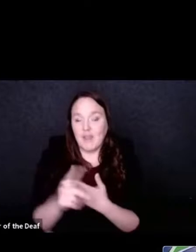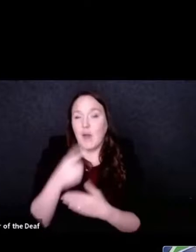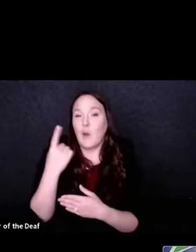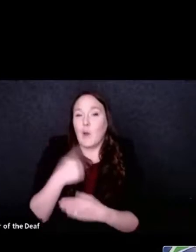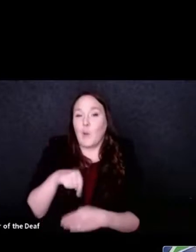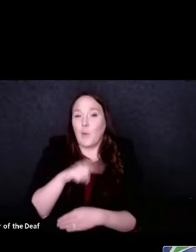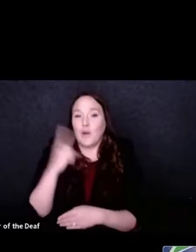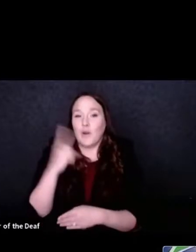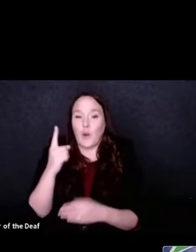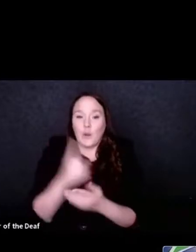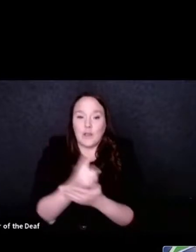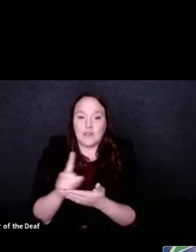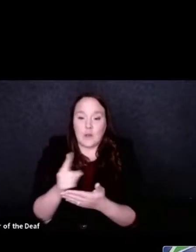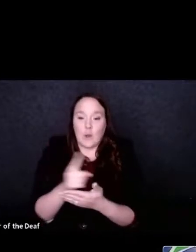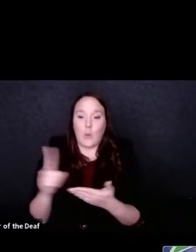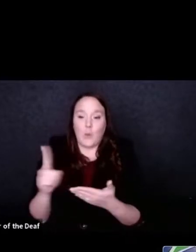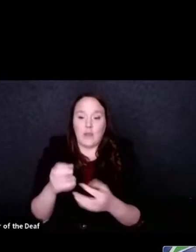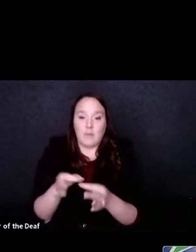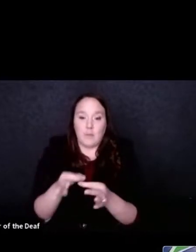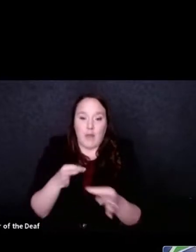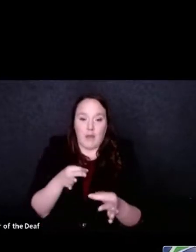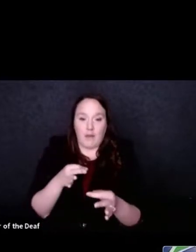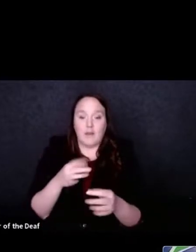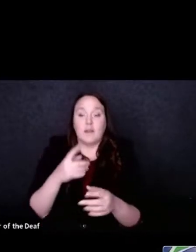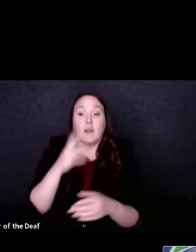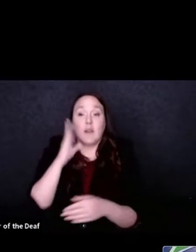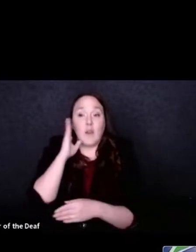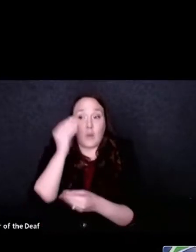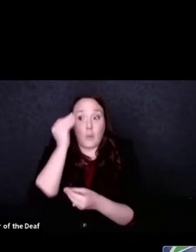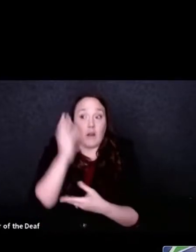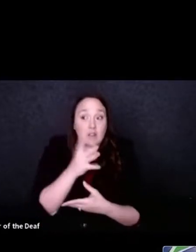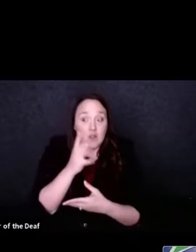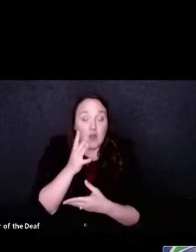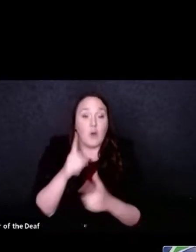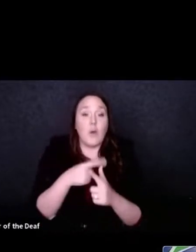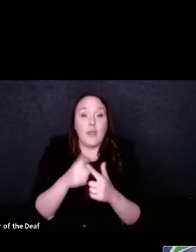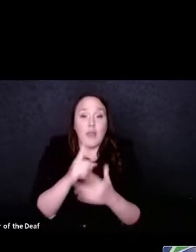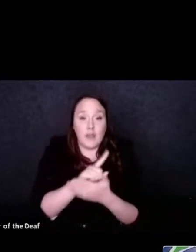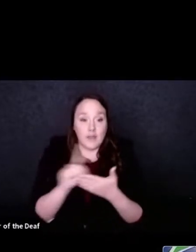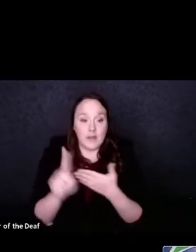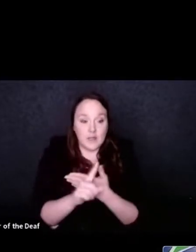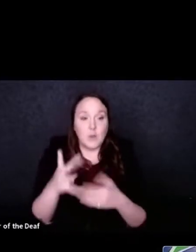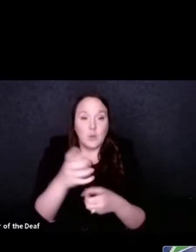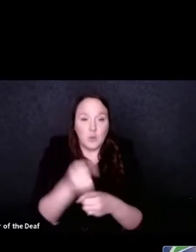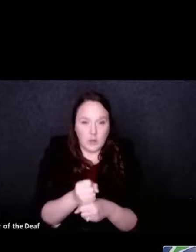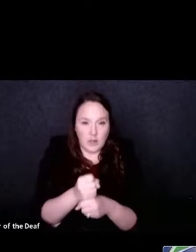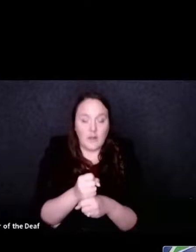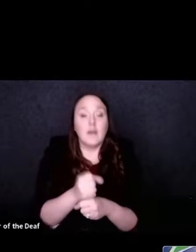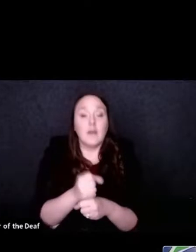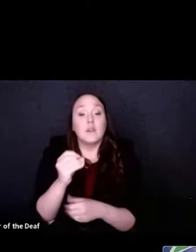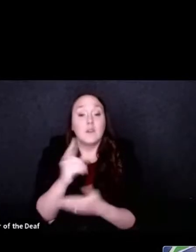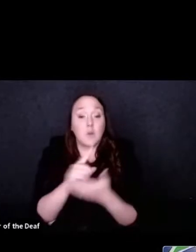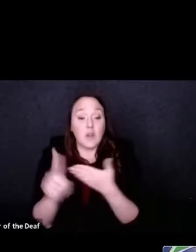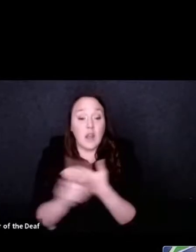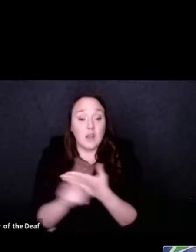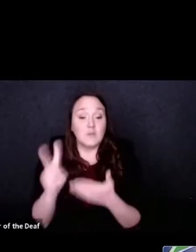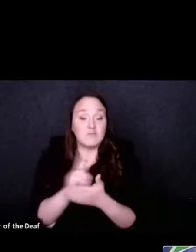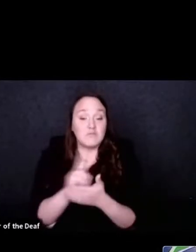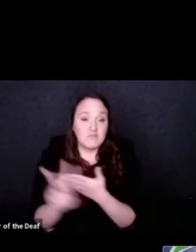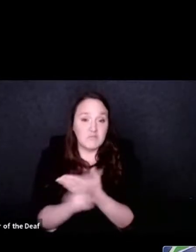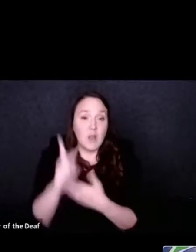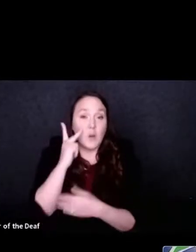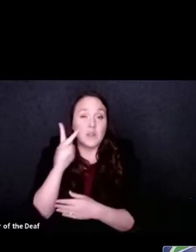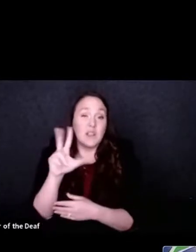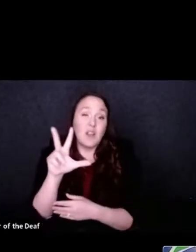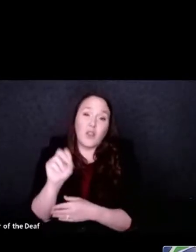your numbers of vaccines you're getting one week, and then they're received the next week. So the week following, we should start seeing about a 30% increase,